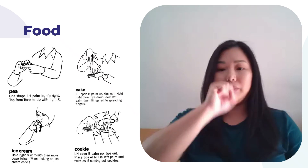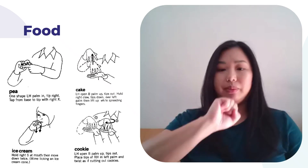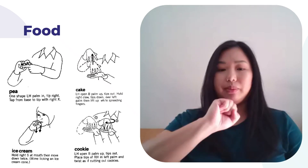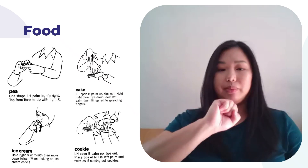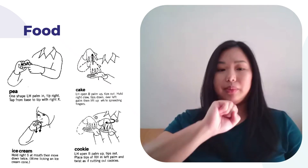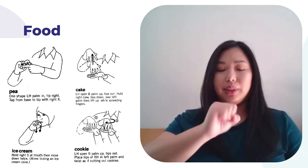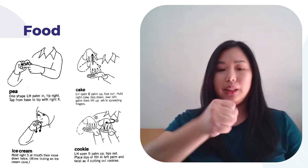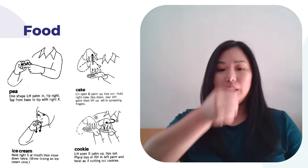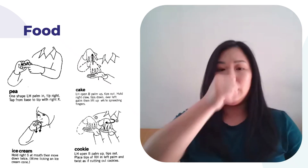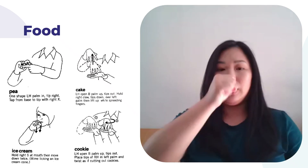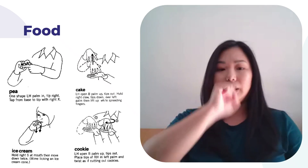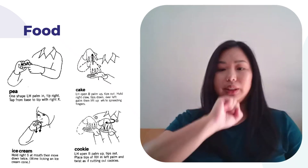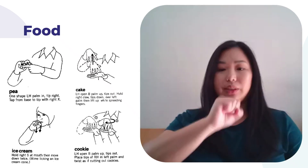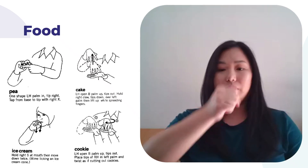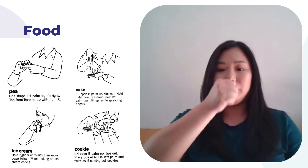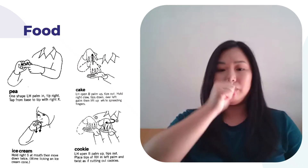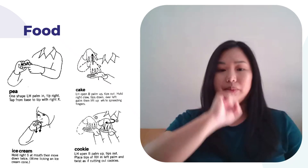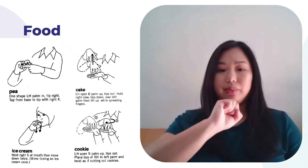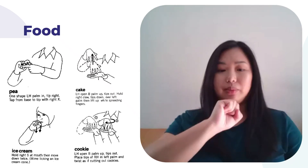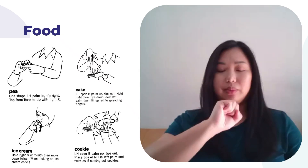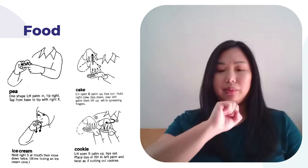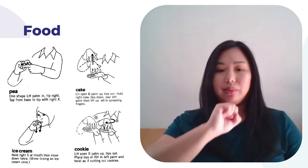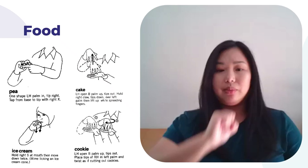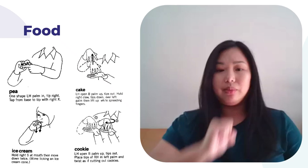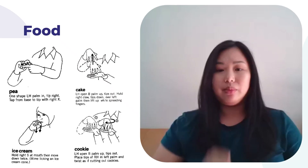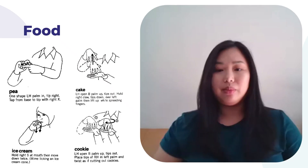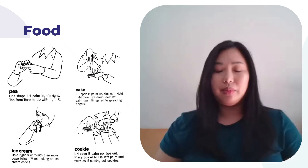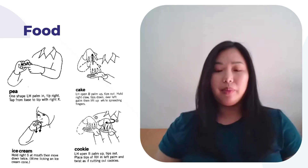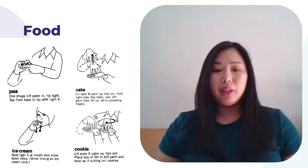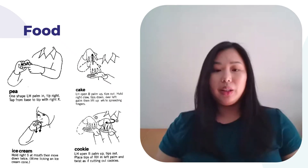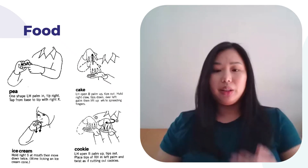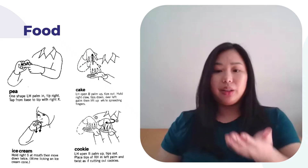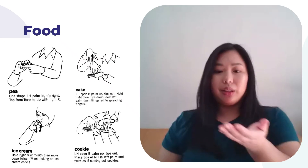cream. Ice cream.